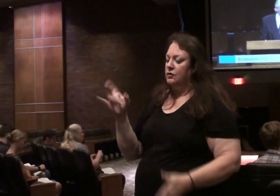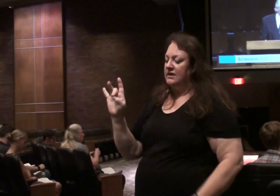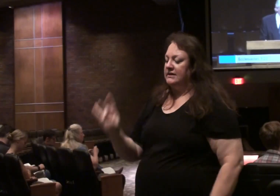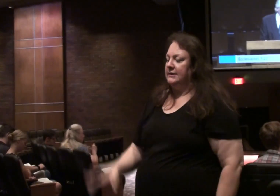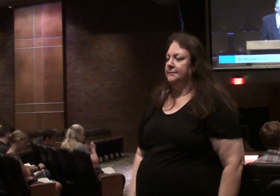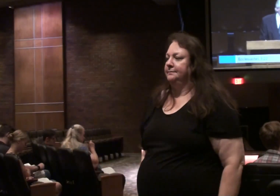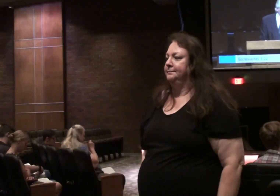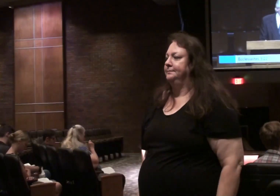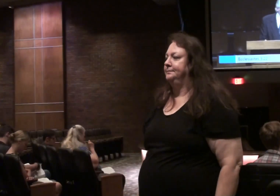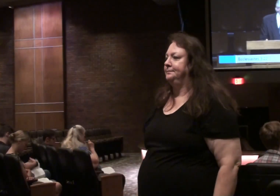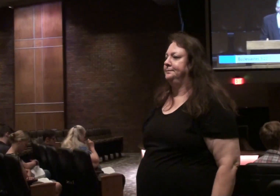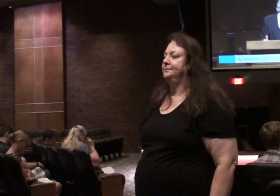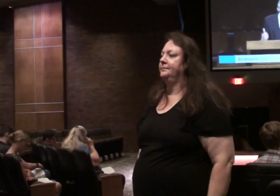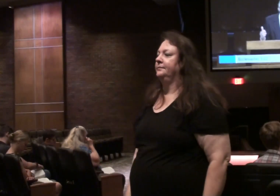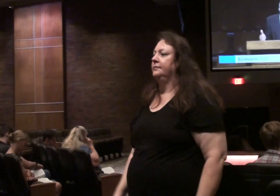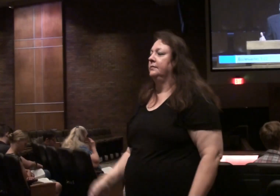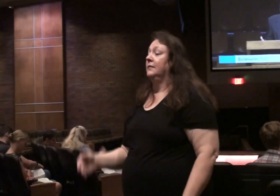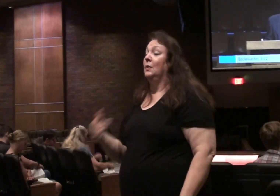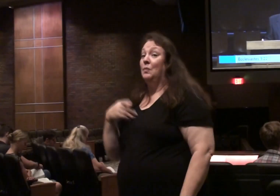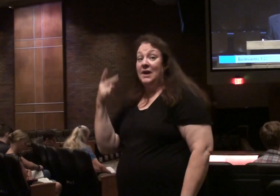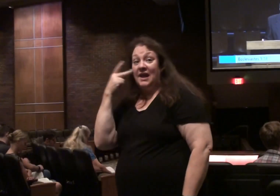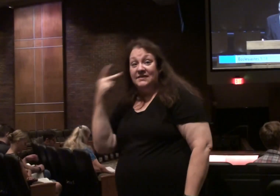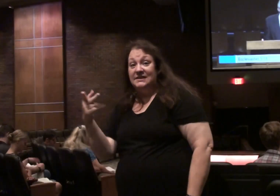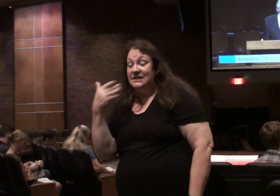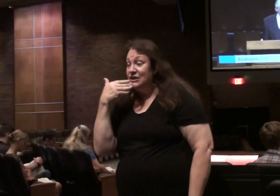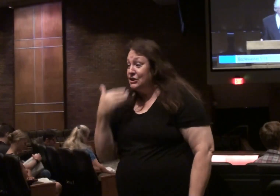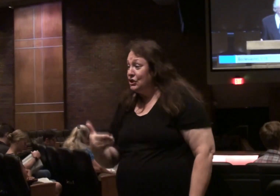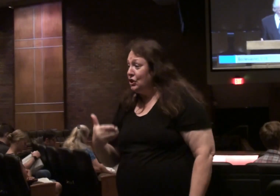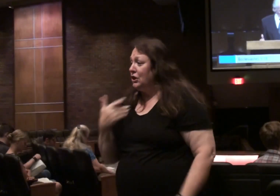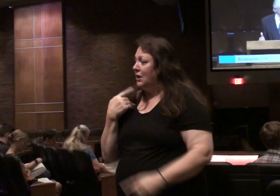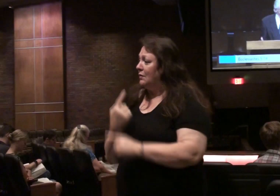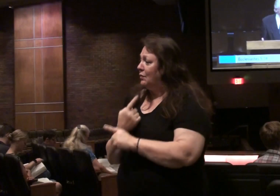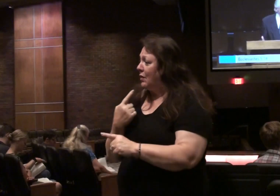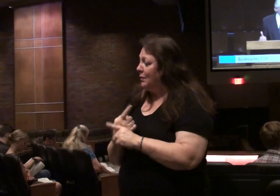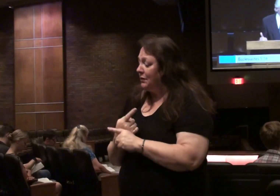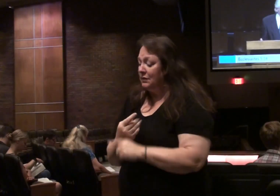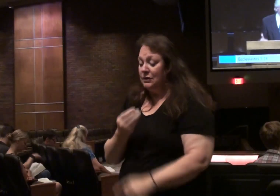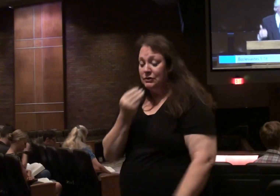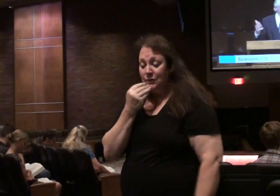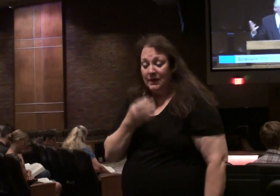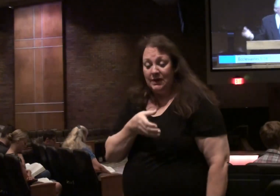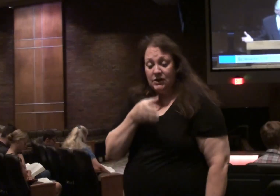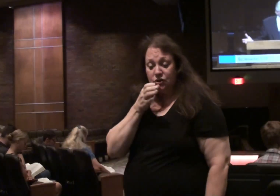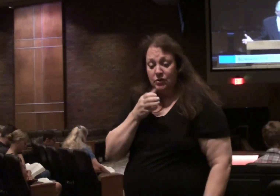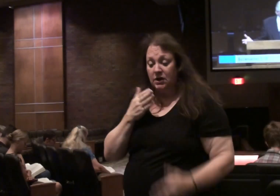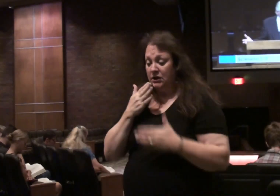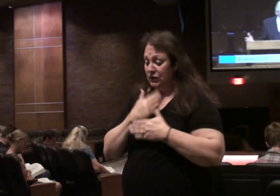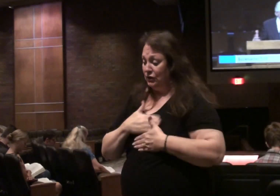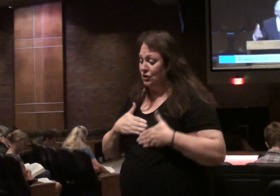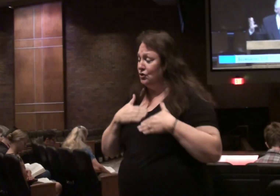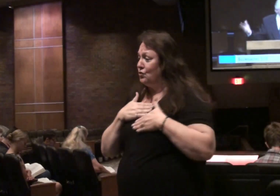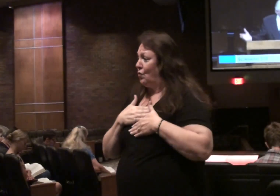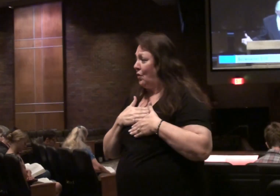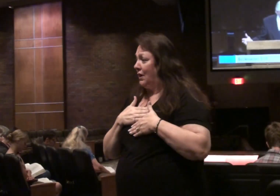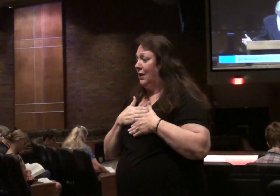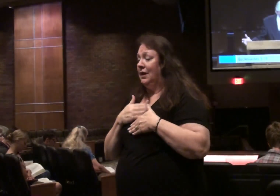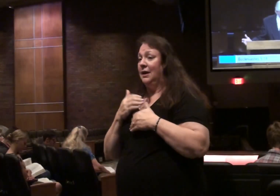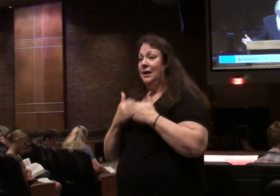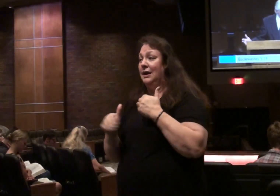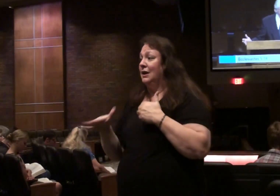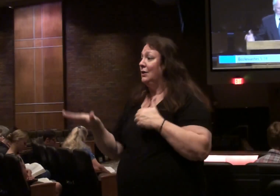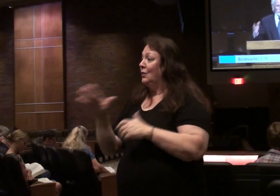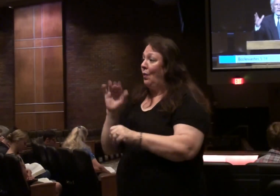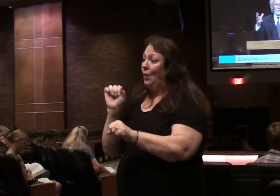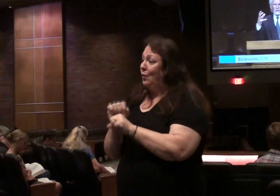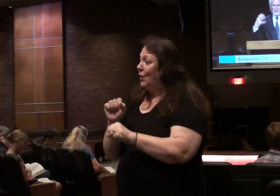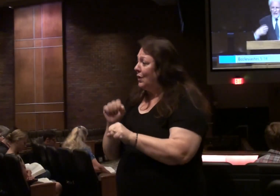18. Here's what I have seen to be good and fitting: to eat, to drink, to enjoy oneself in all one's